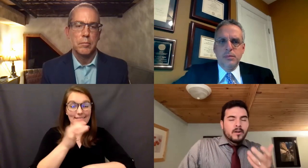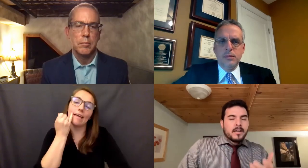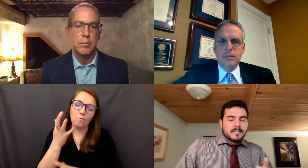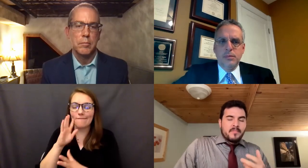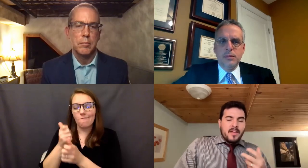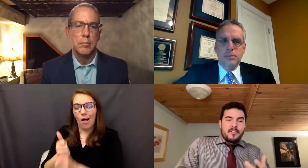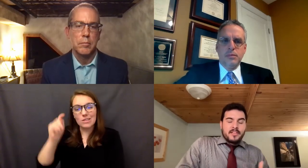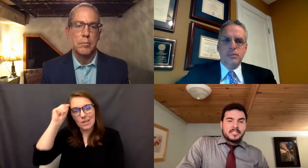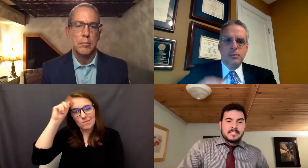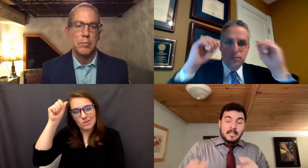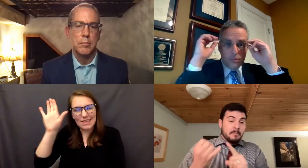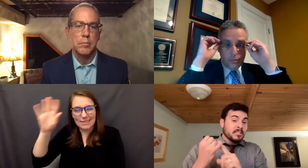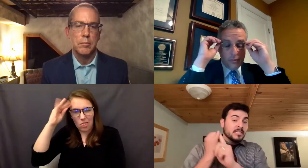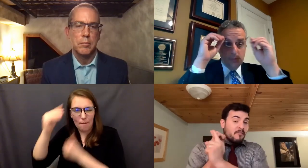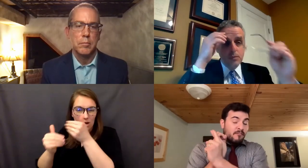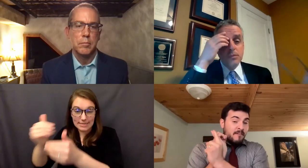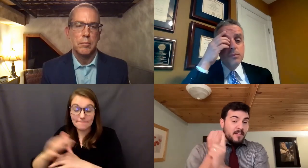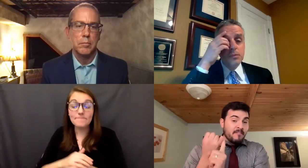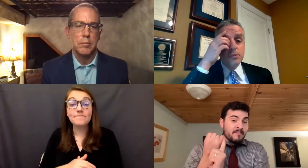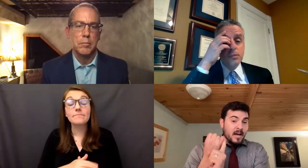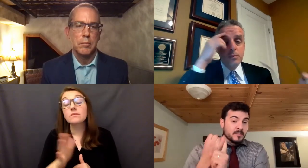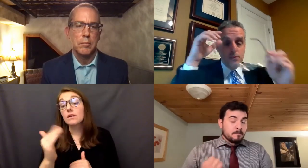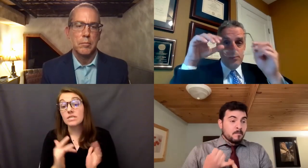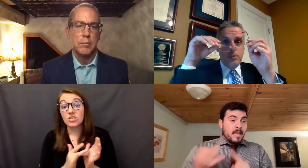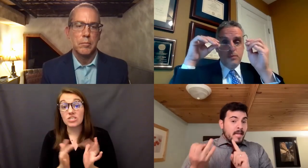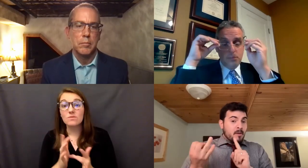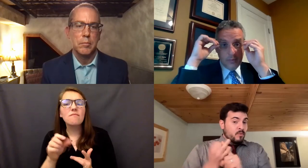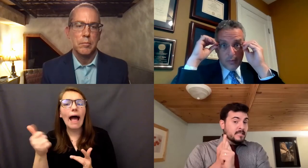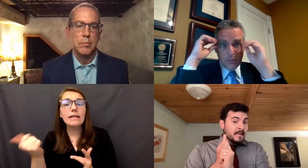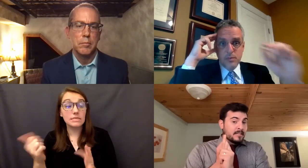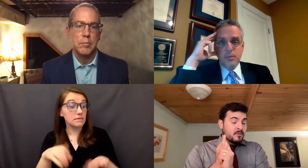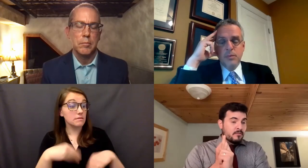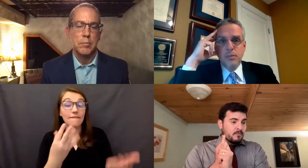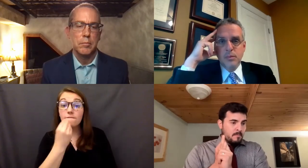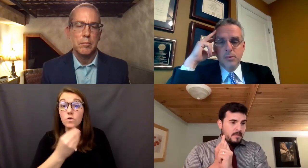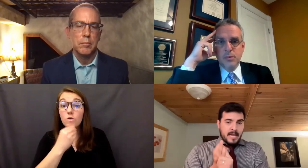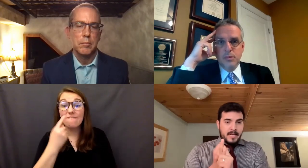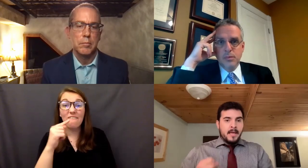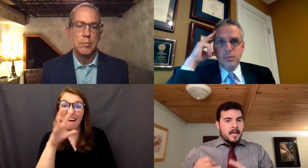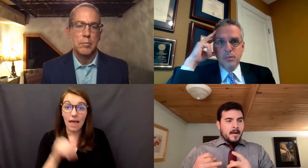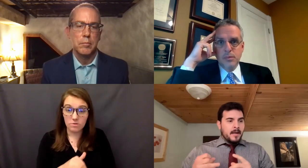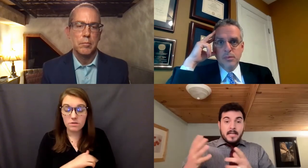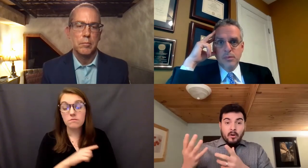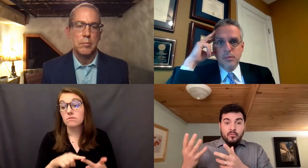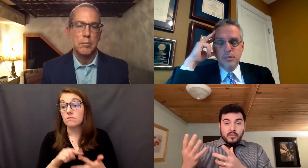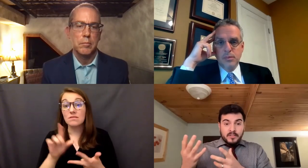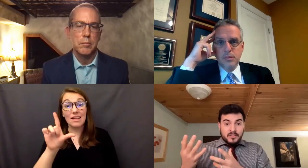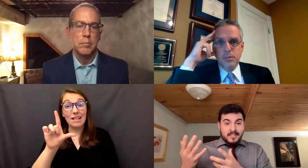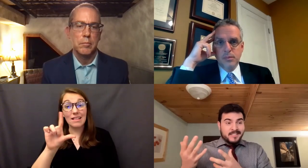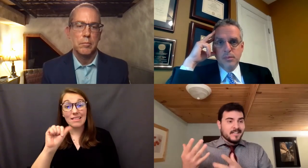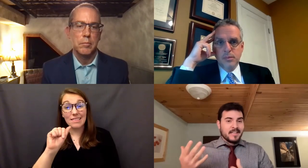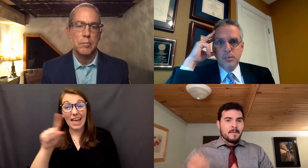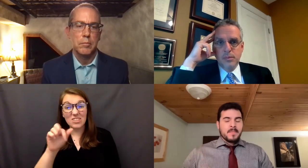what are some of the other things Jesus did? I mean, Jesus fed the 5,000. He raised Lazarus from the dead. He did all sorts